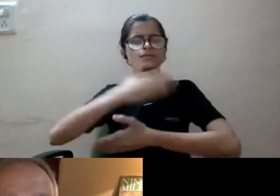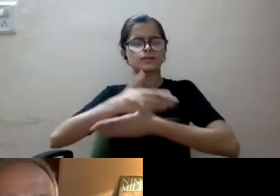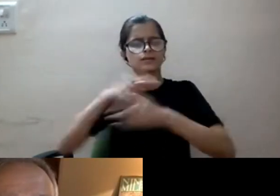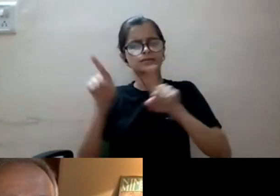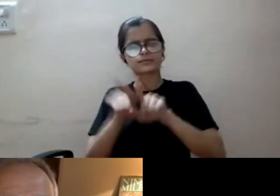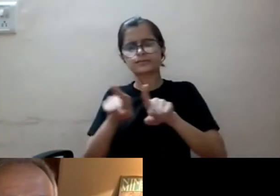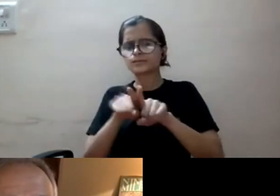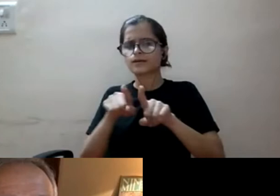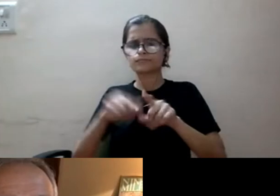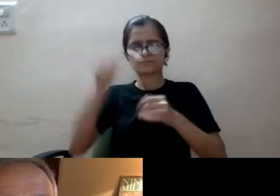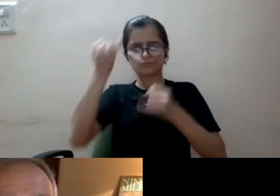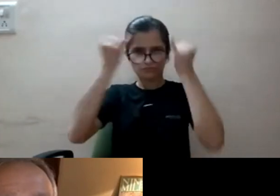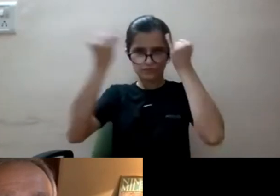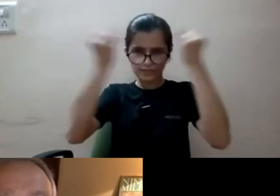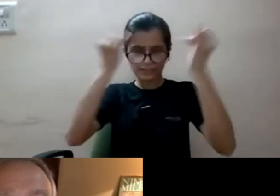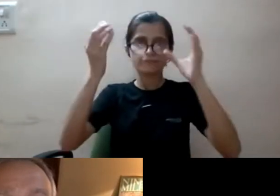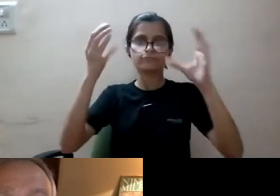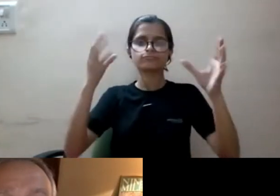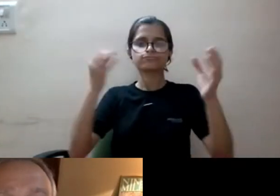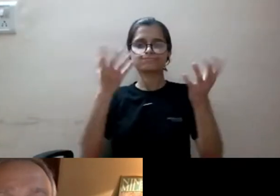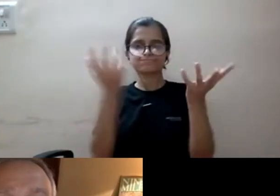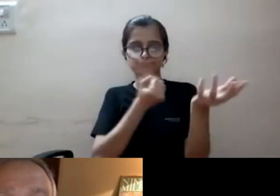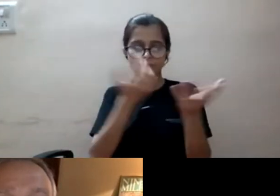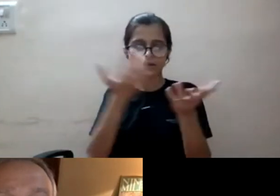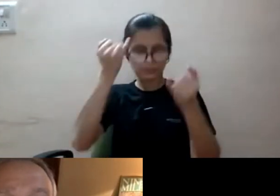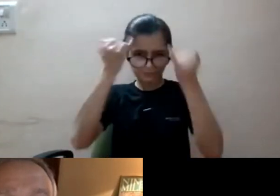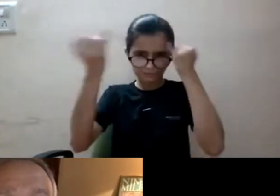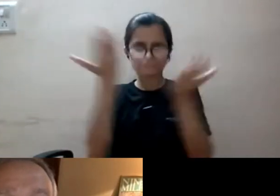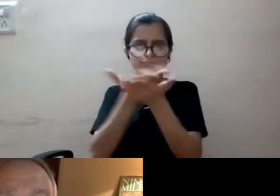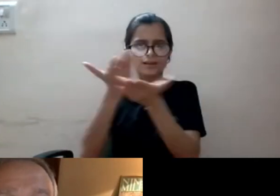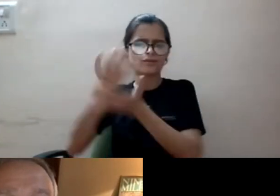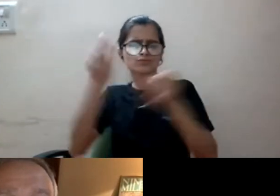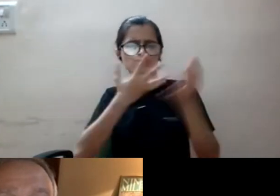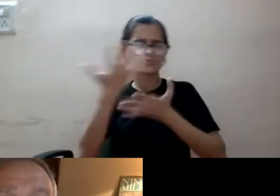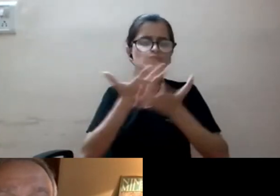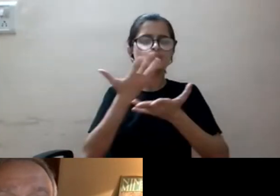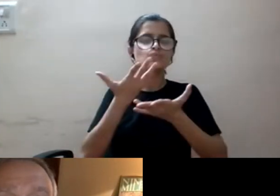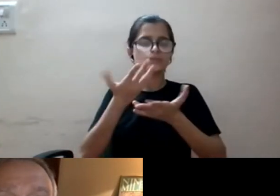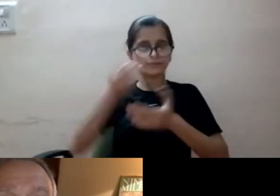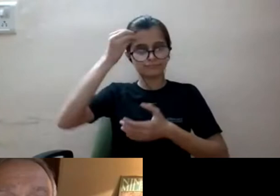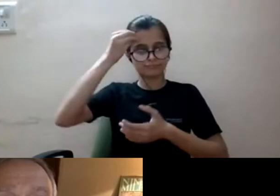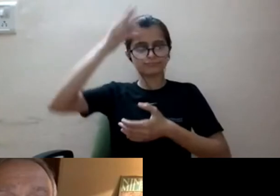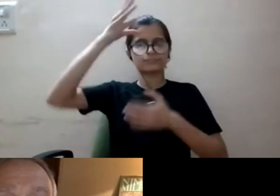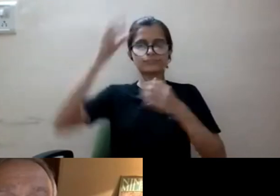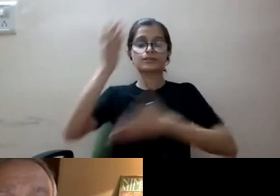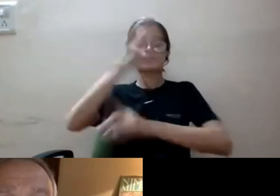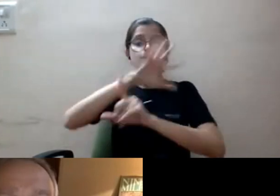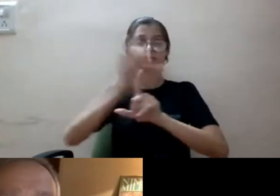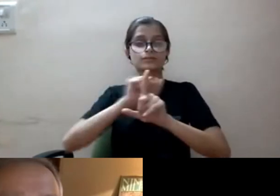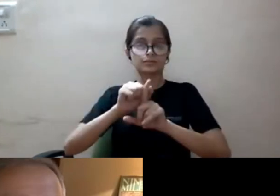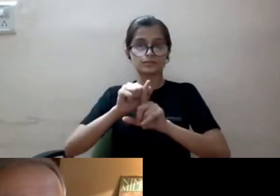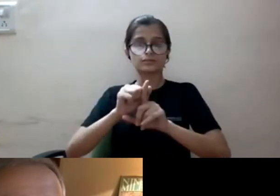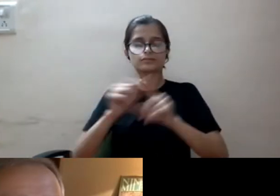of creative intelligence. I think when we talk about cultural diplomacy, we're really talking about people